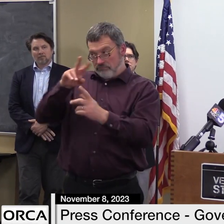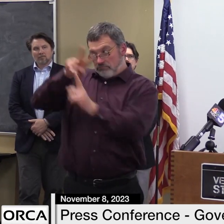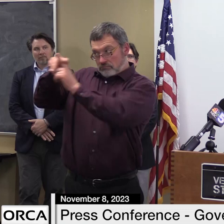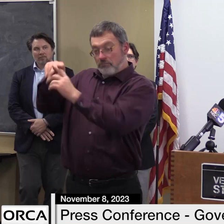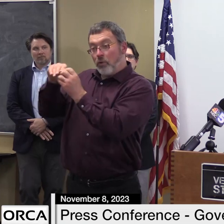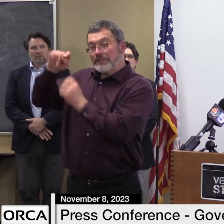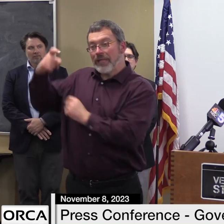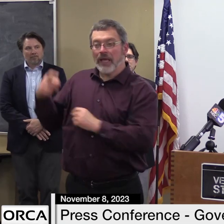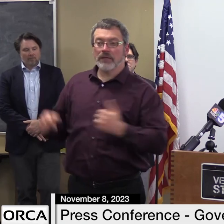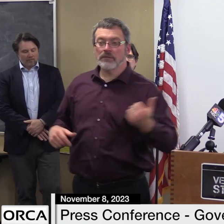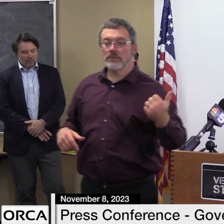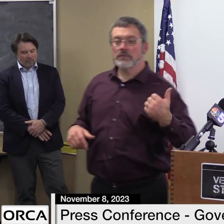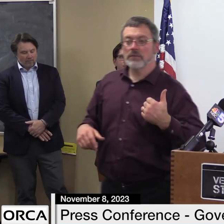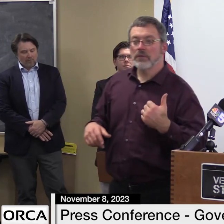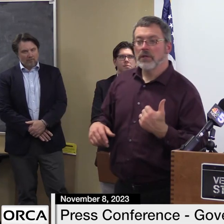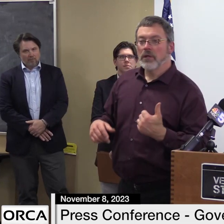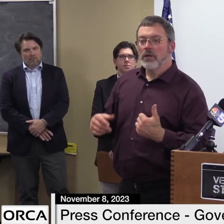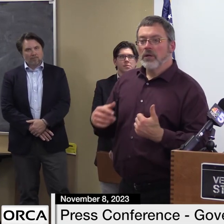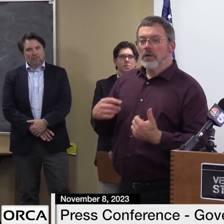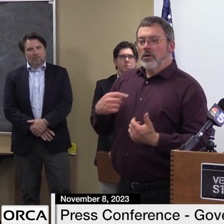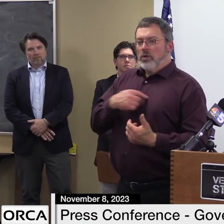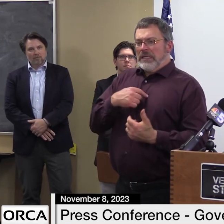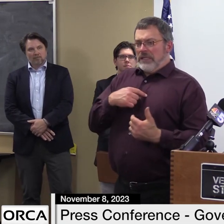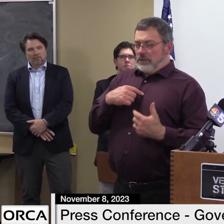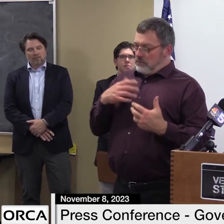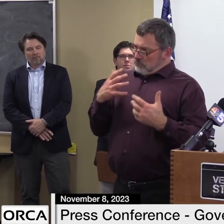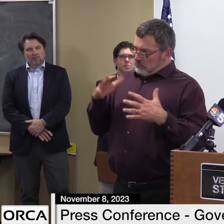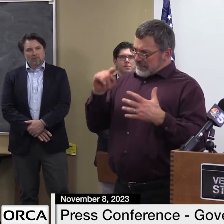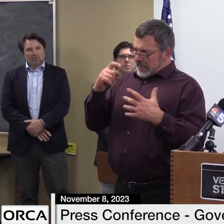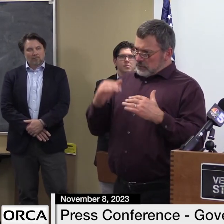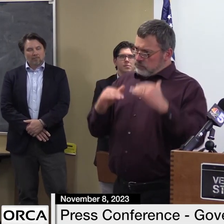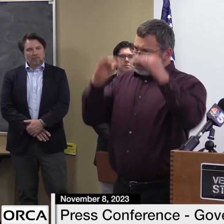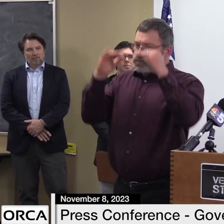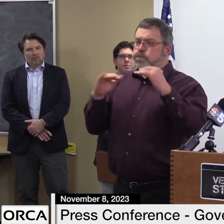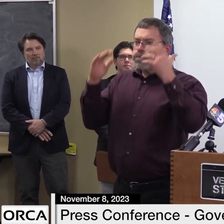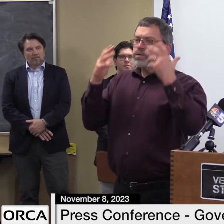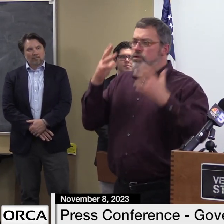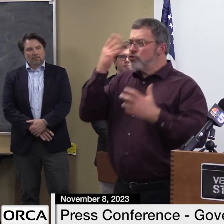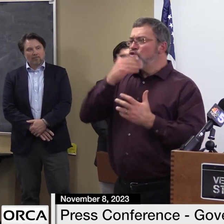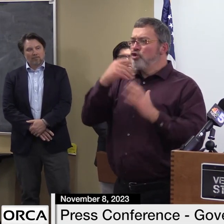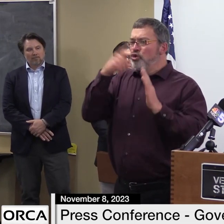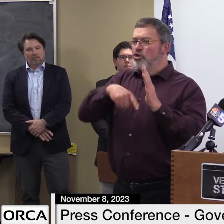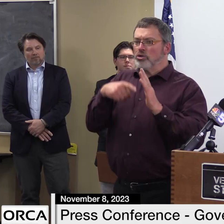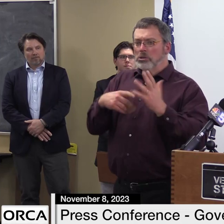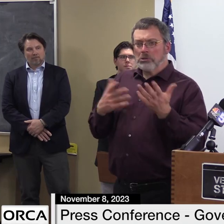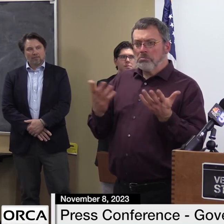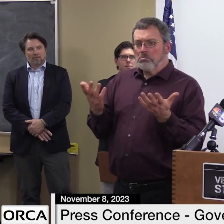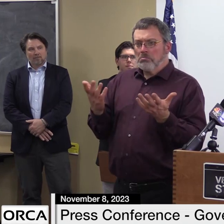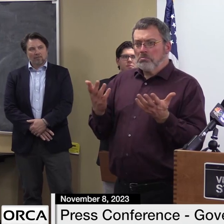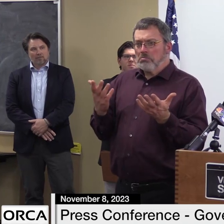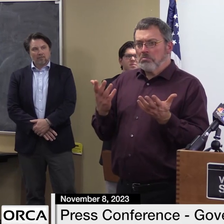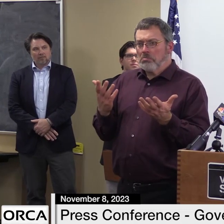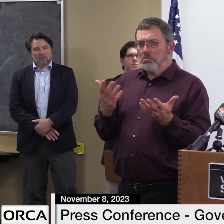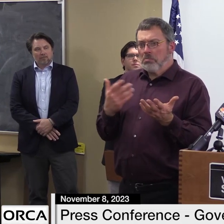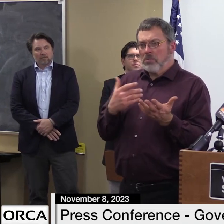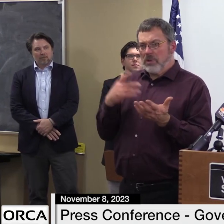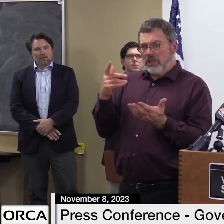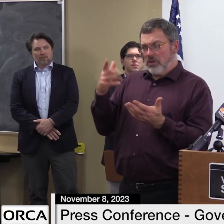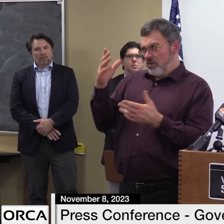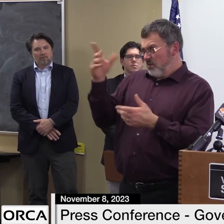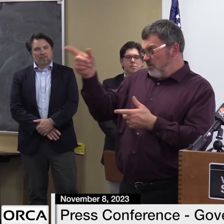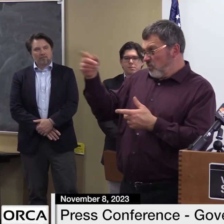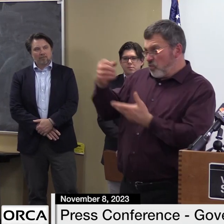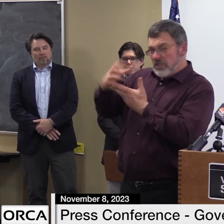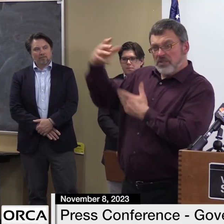progressive tax policy here in the state already. I'm not sure how many more of the wealthy there are and